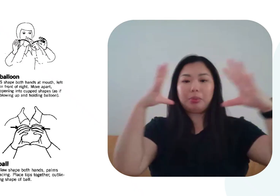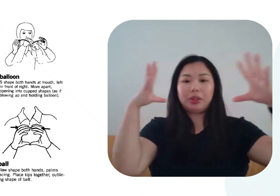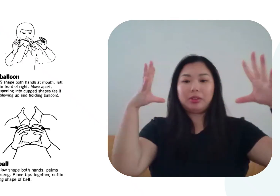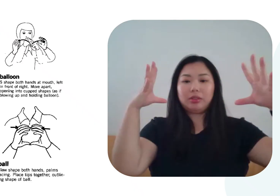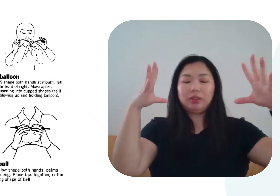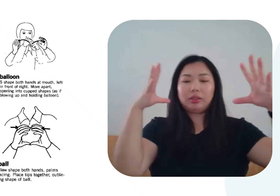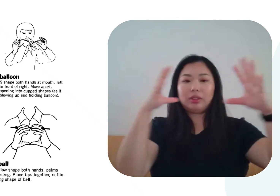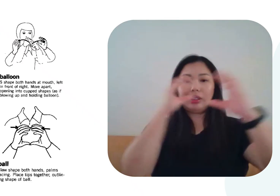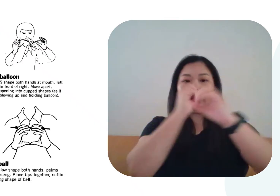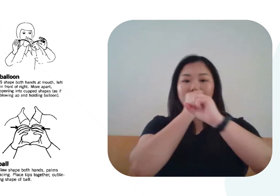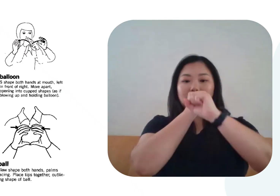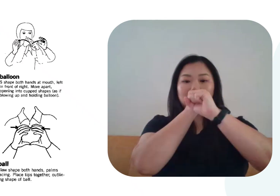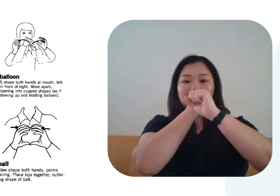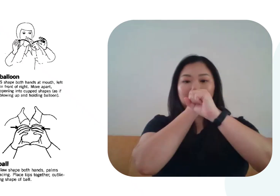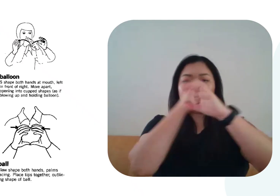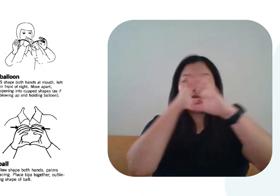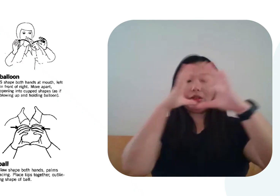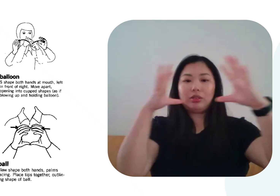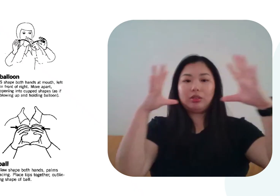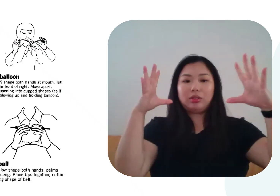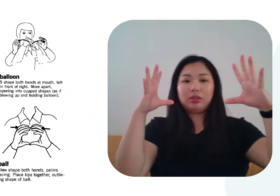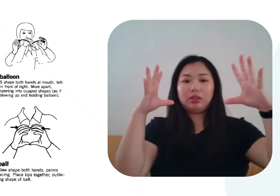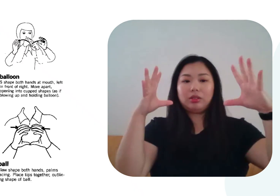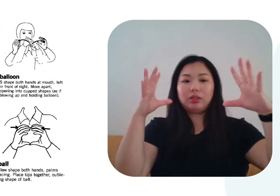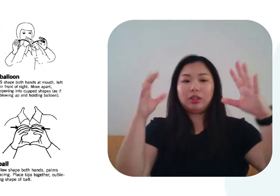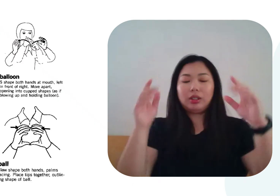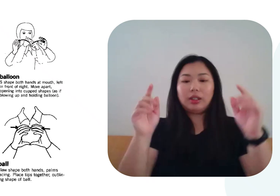up a balloon. Balloon.